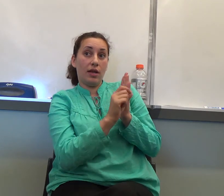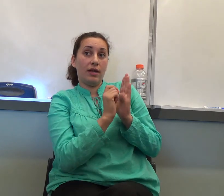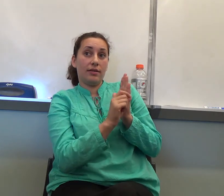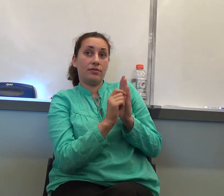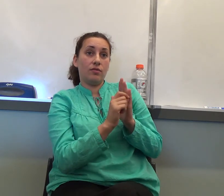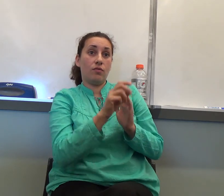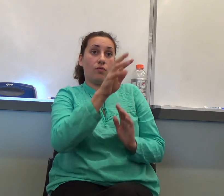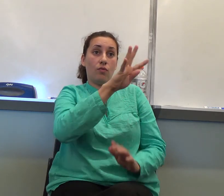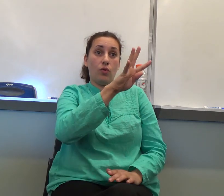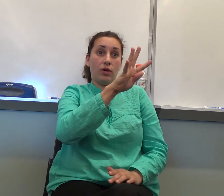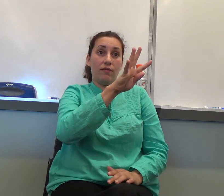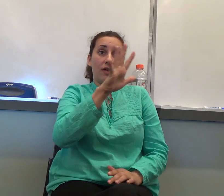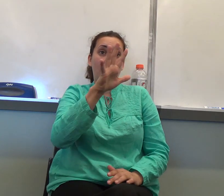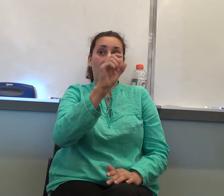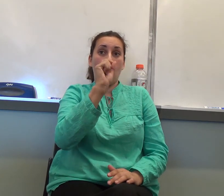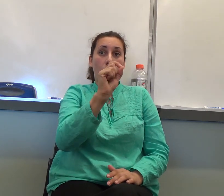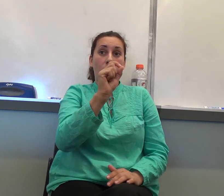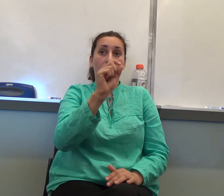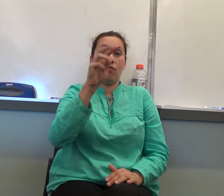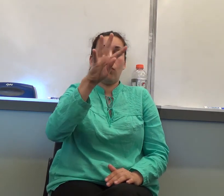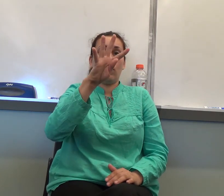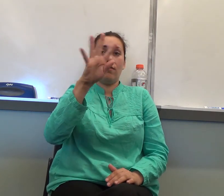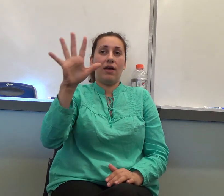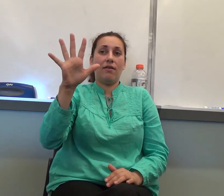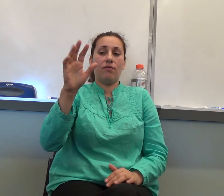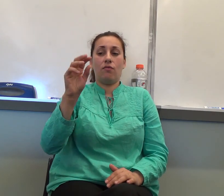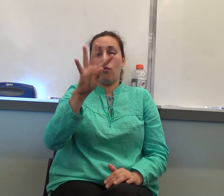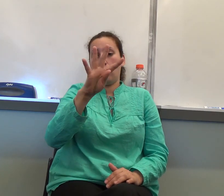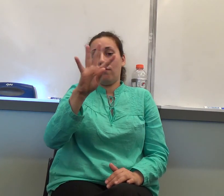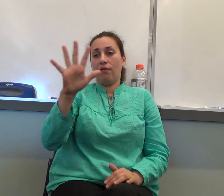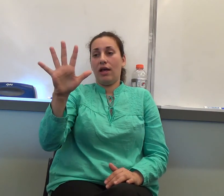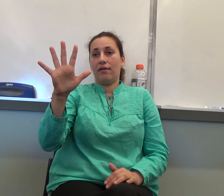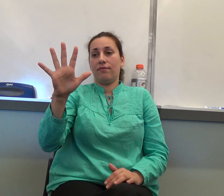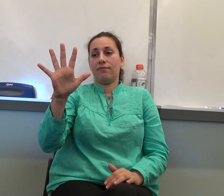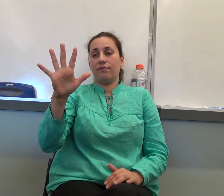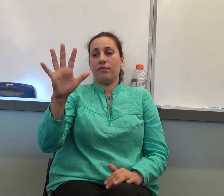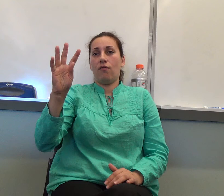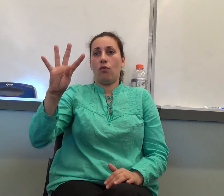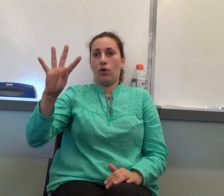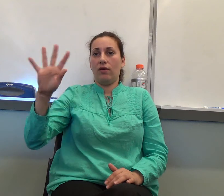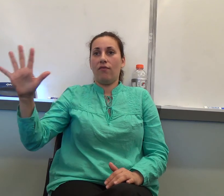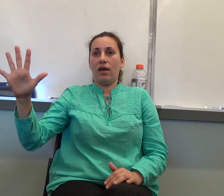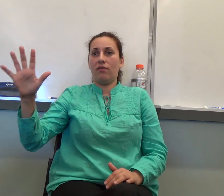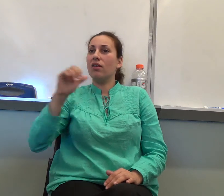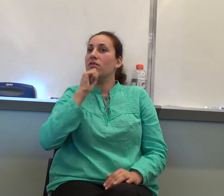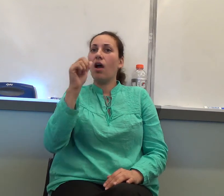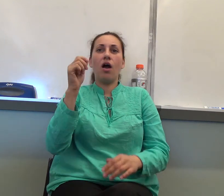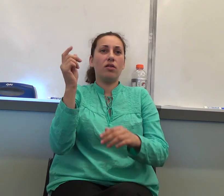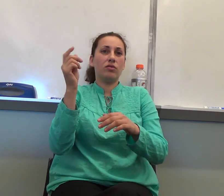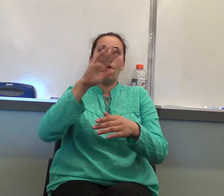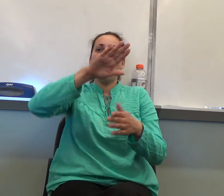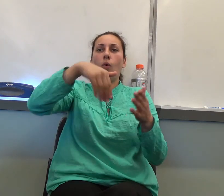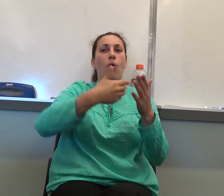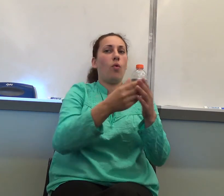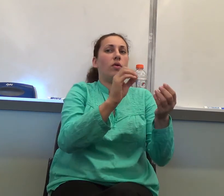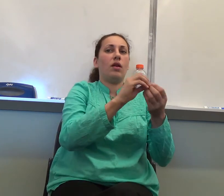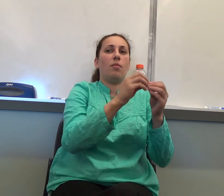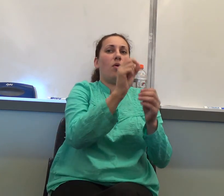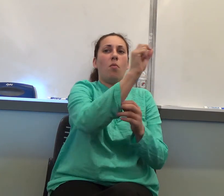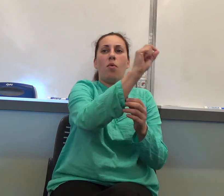45.45 with the bar only on the second 45. You'd never put the bar on the whole number part, only on the repeating